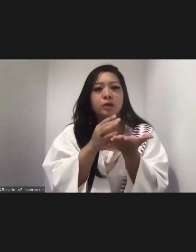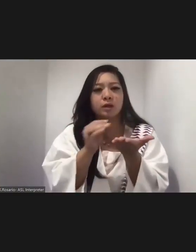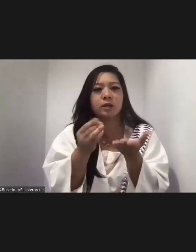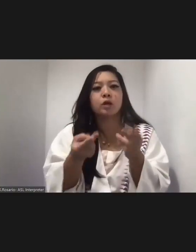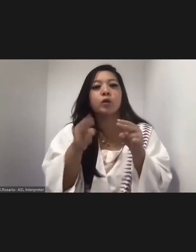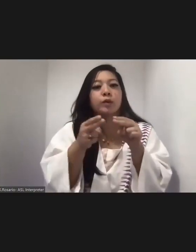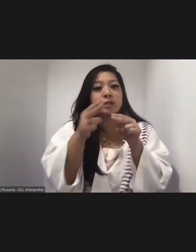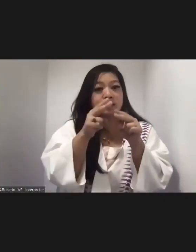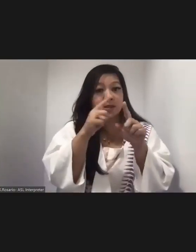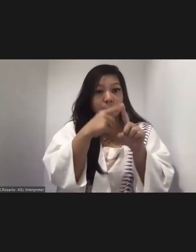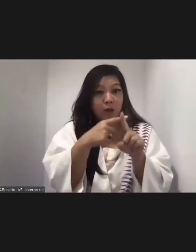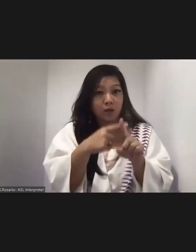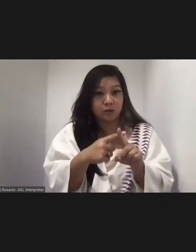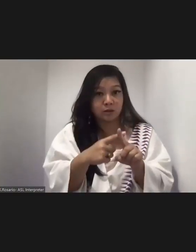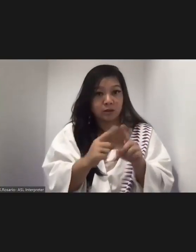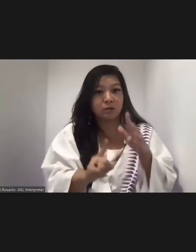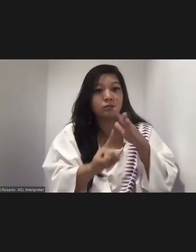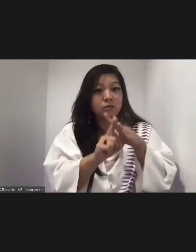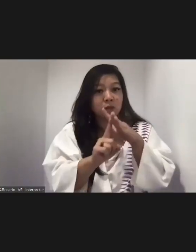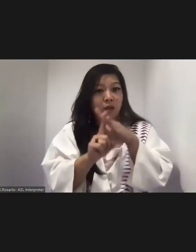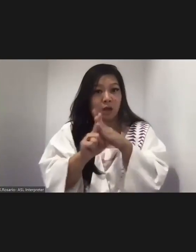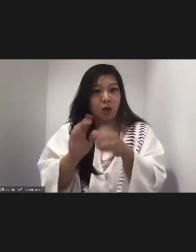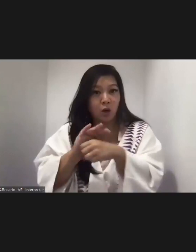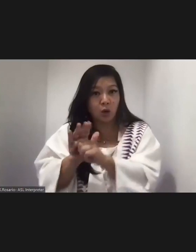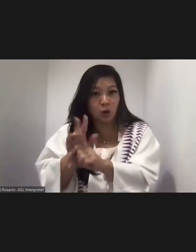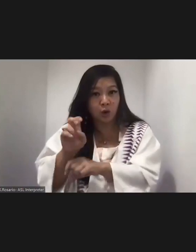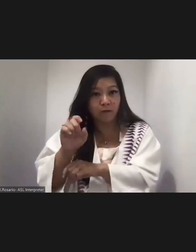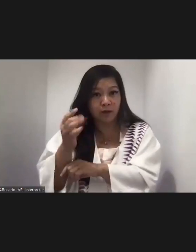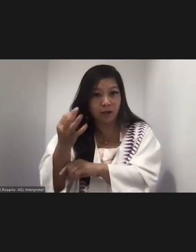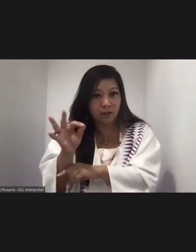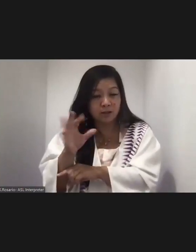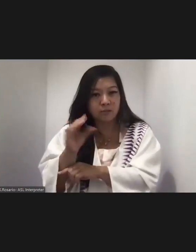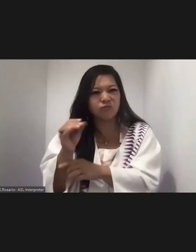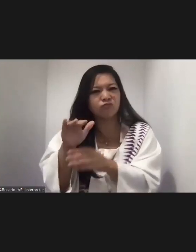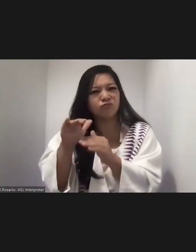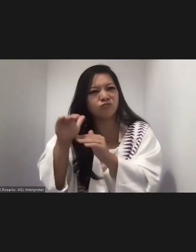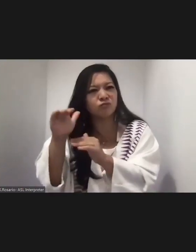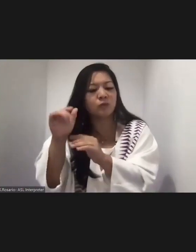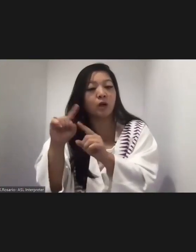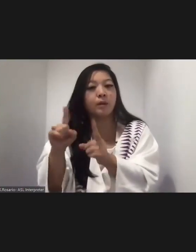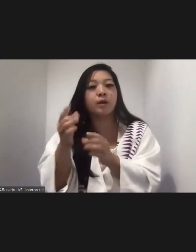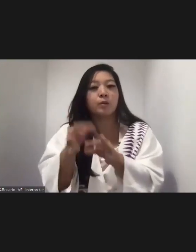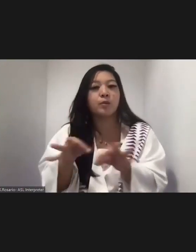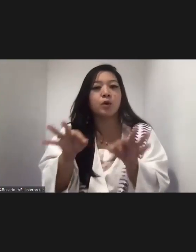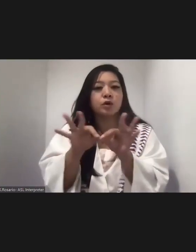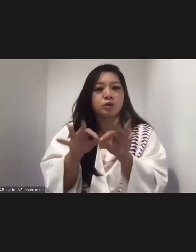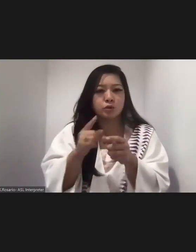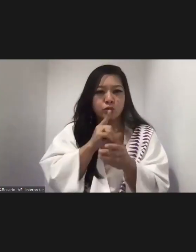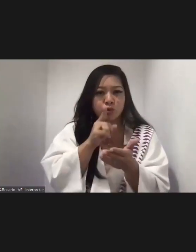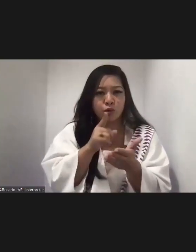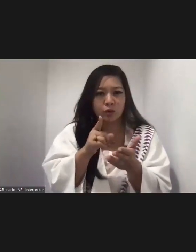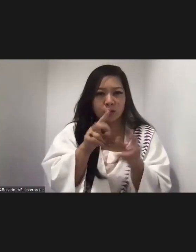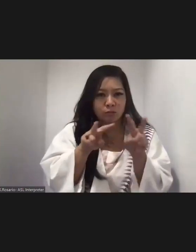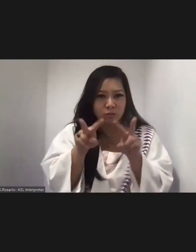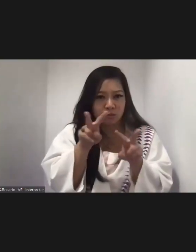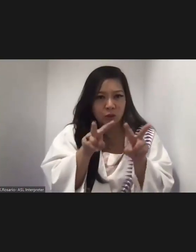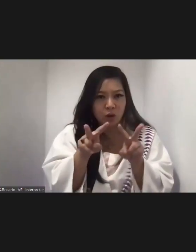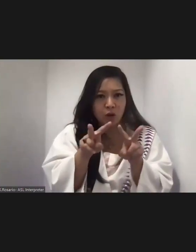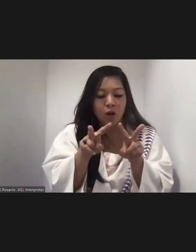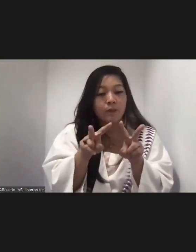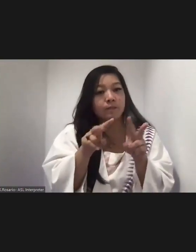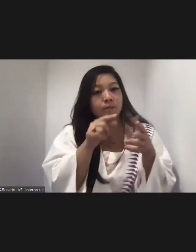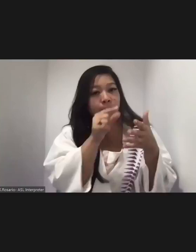cases, although slightly, but is important to surely monitor and to